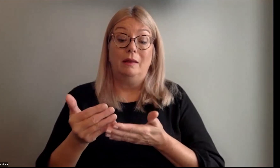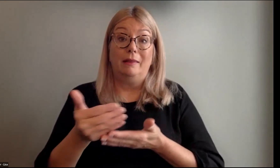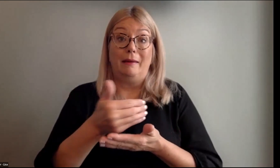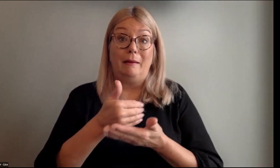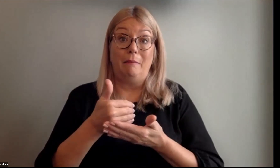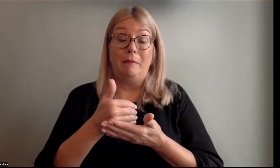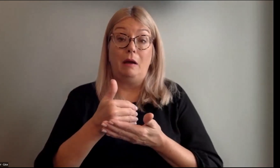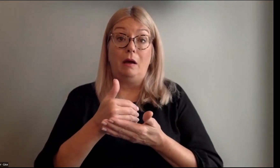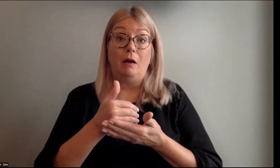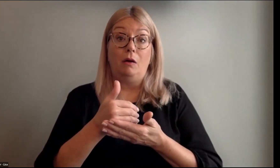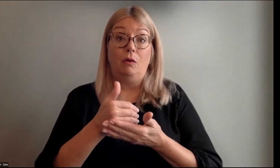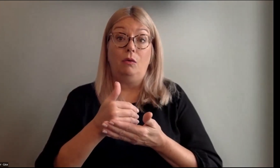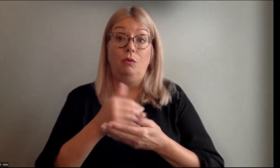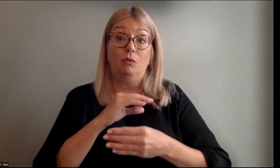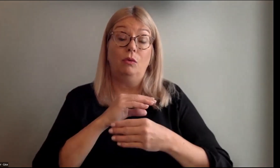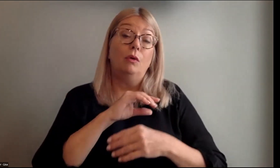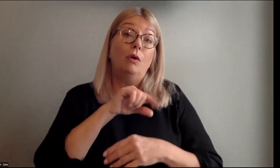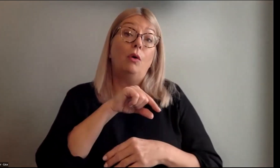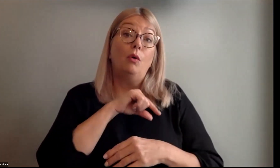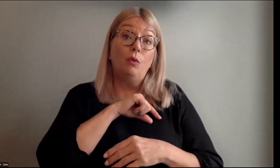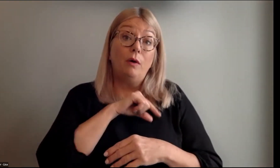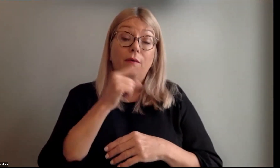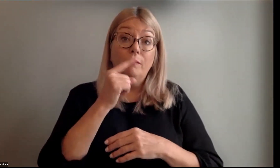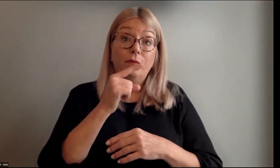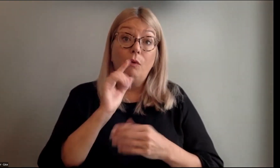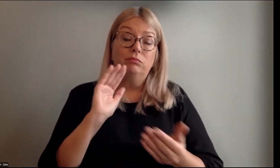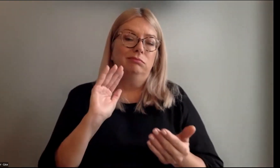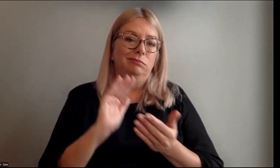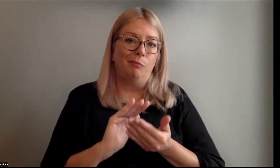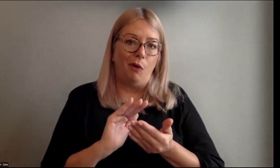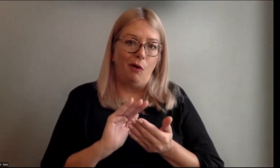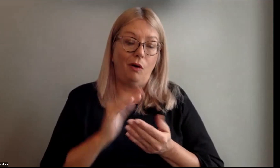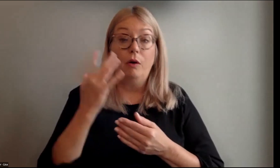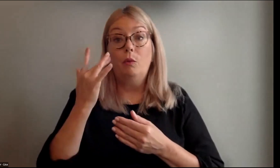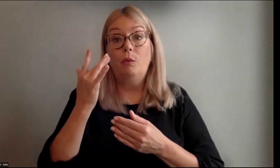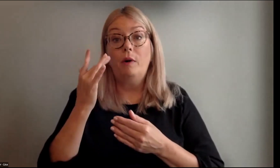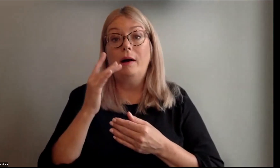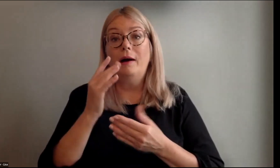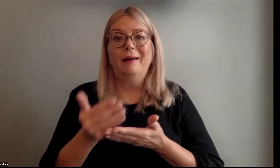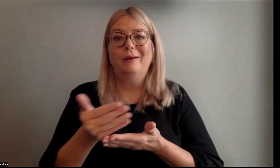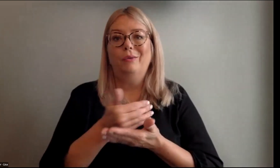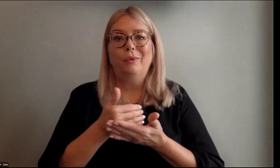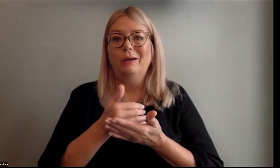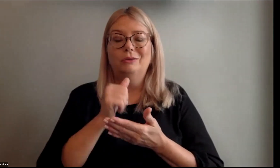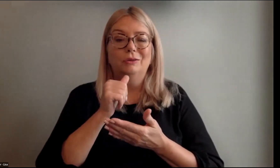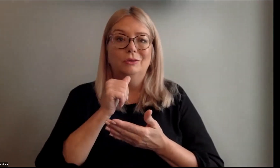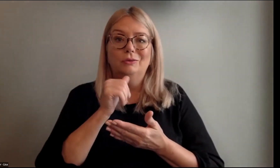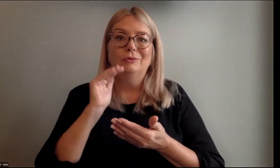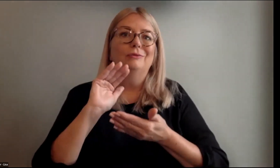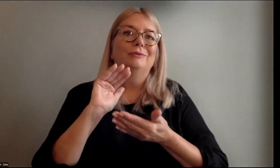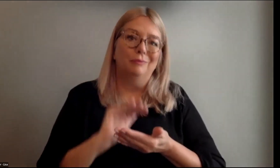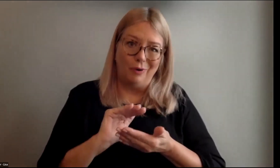eligible for in terms of unemployment benefits is fairly small because their wages are not great.